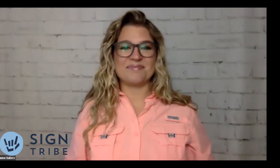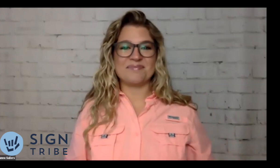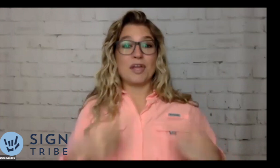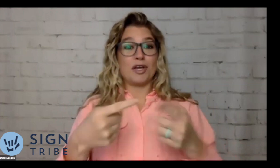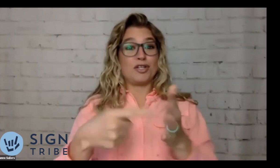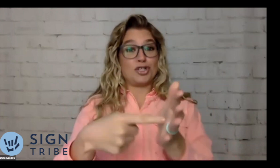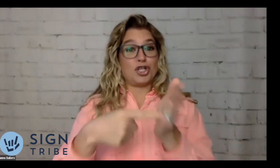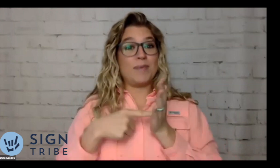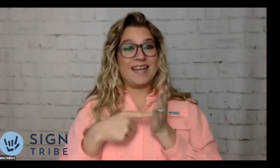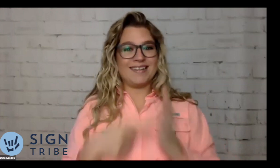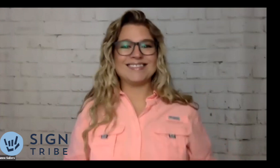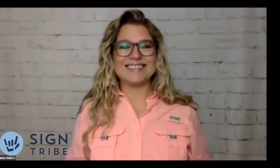Show me.